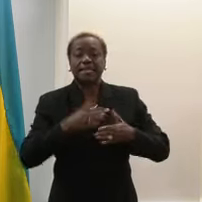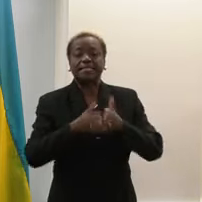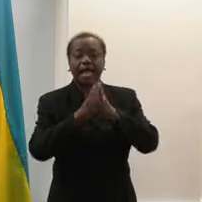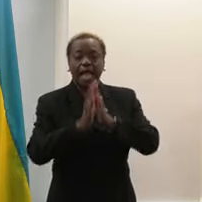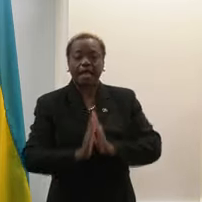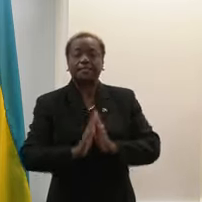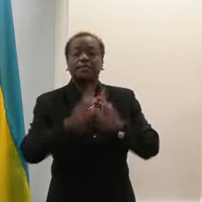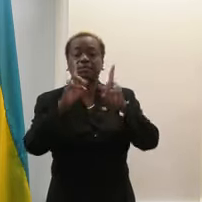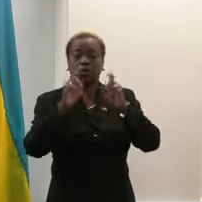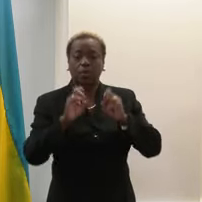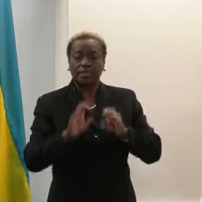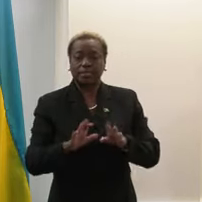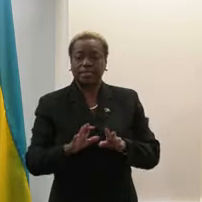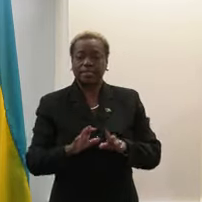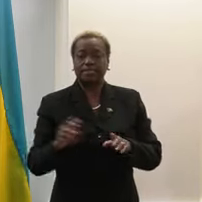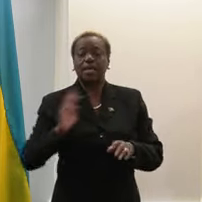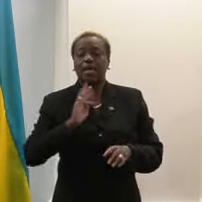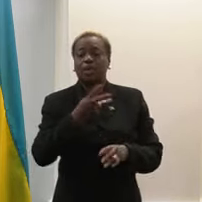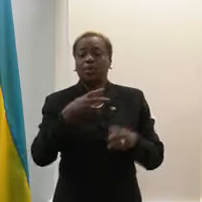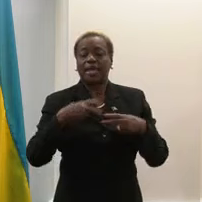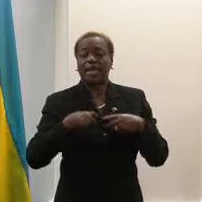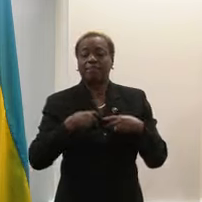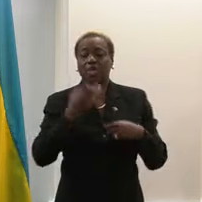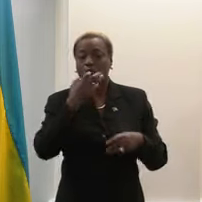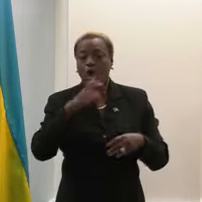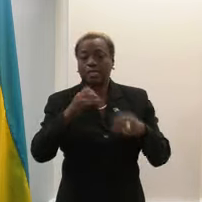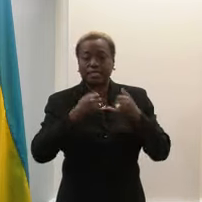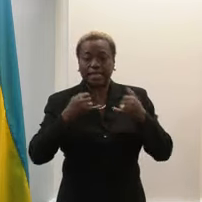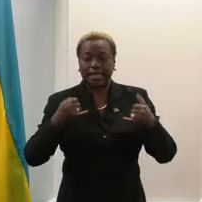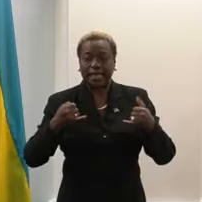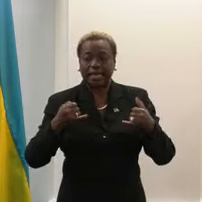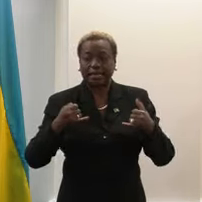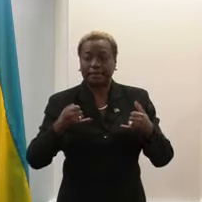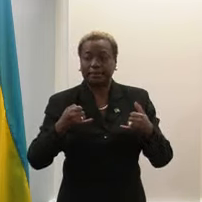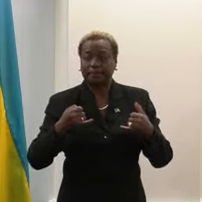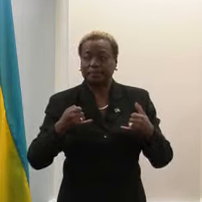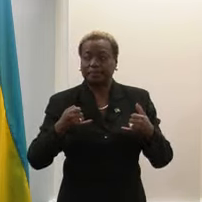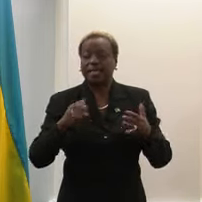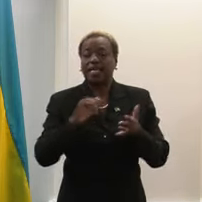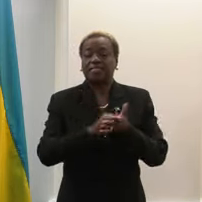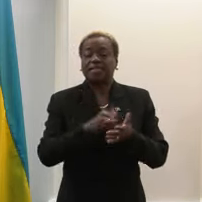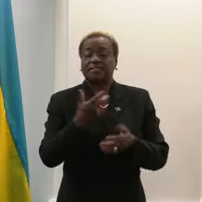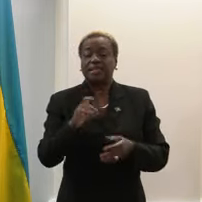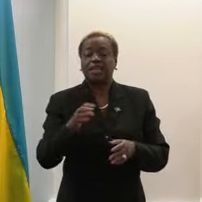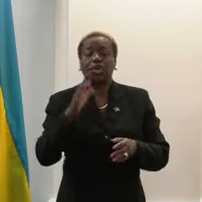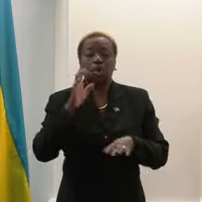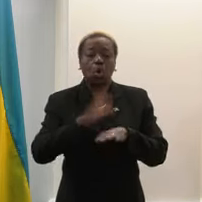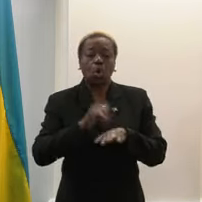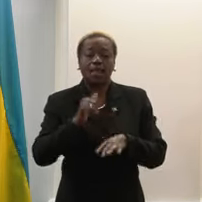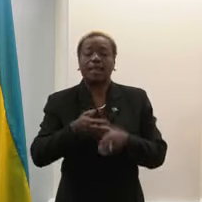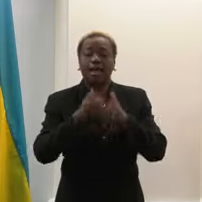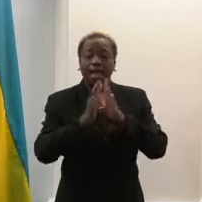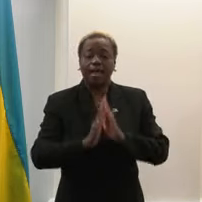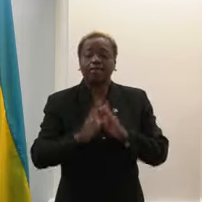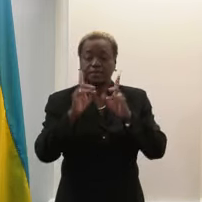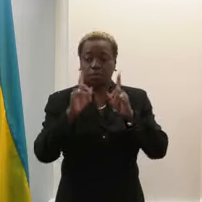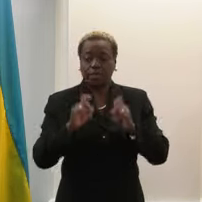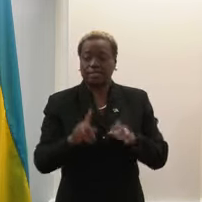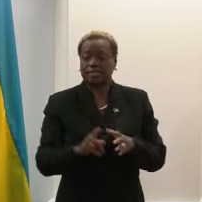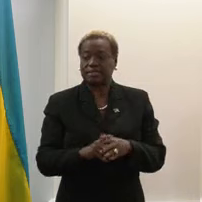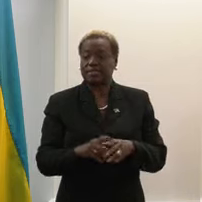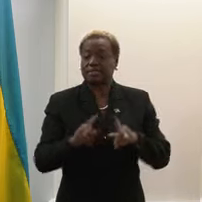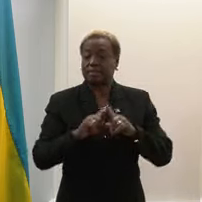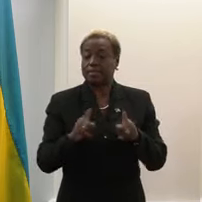And then we also have the lines that we would have put out there that they could call and ask those kinds of questions.